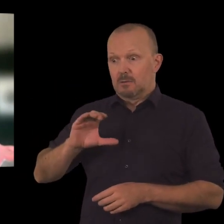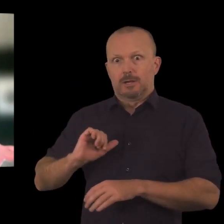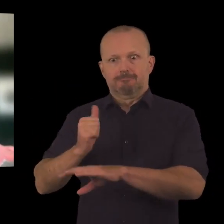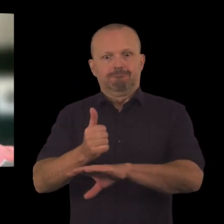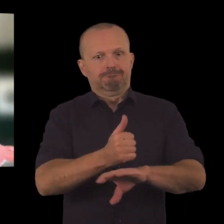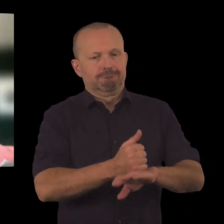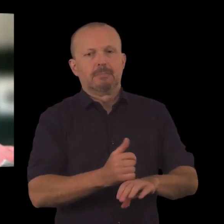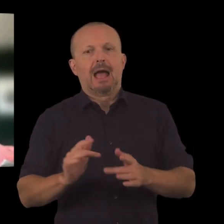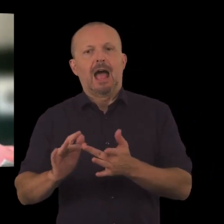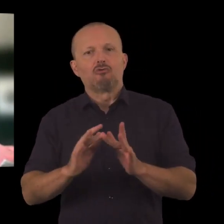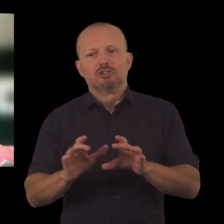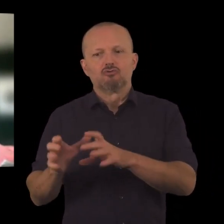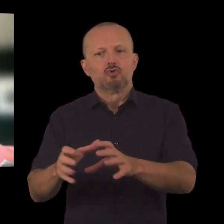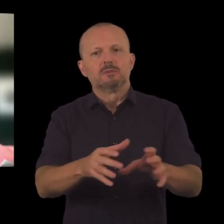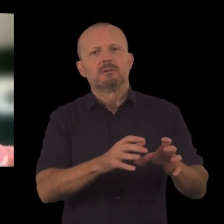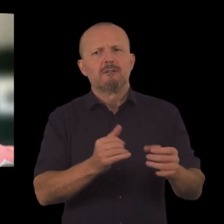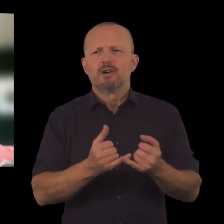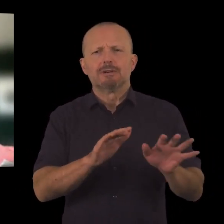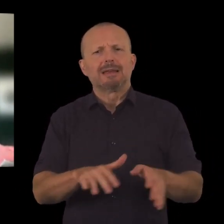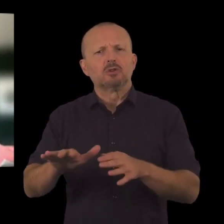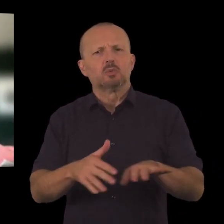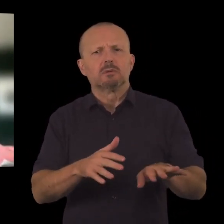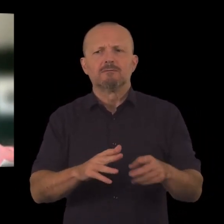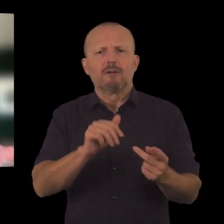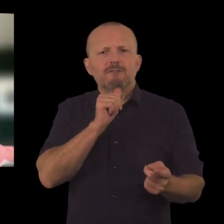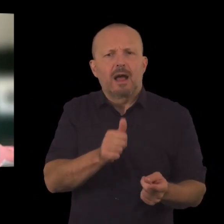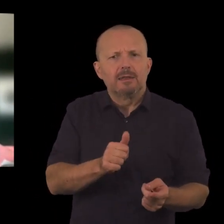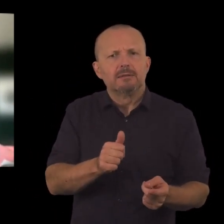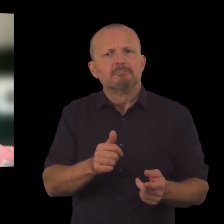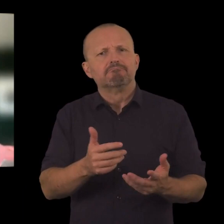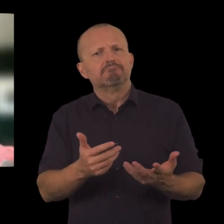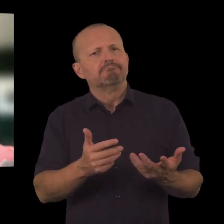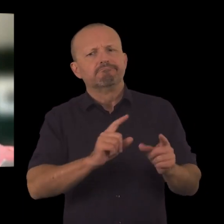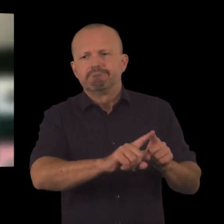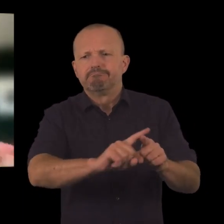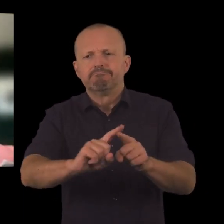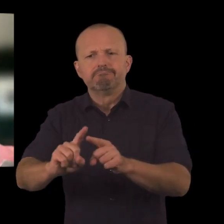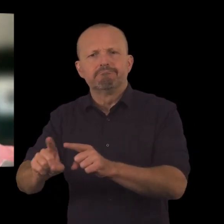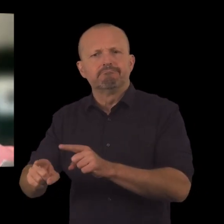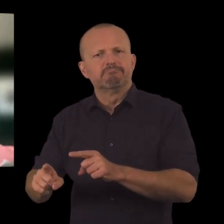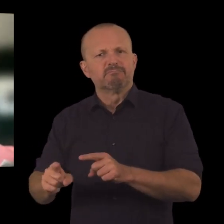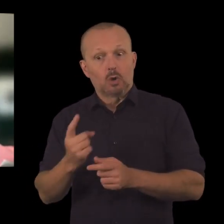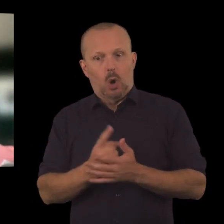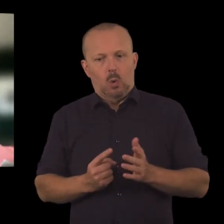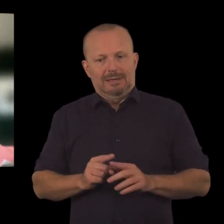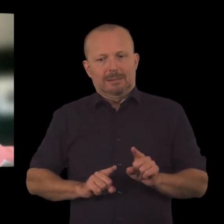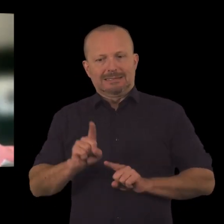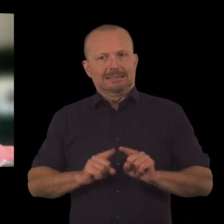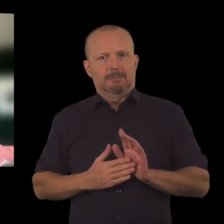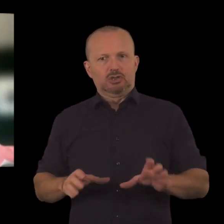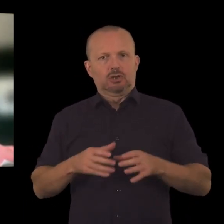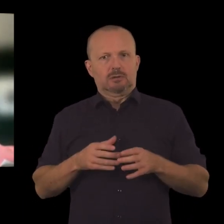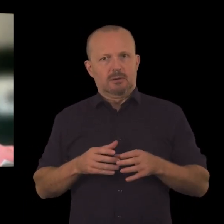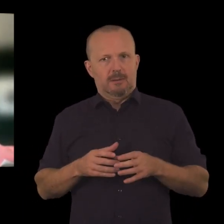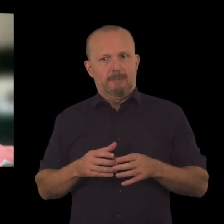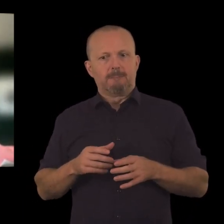some outreach groups with the assistance of funding from the Ministry of Culture and Heritage. Thank you, government COVID support,